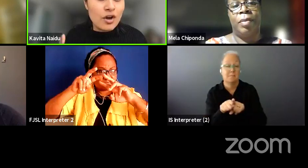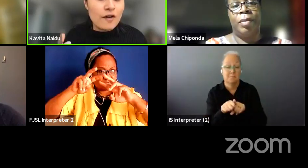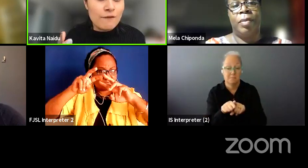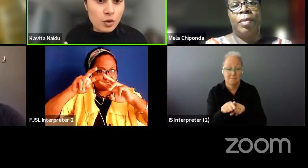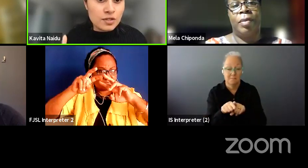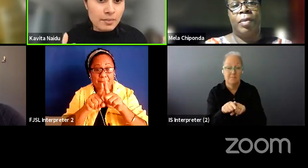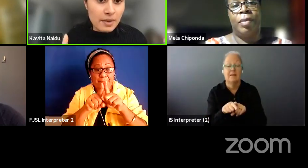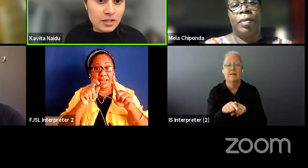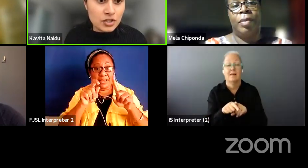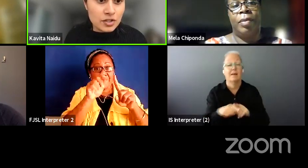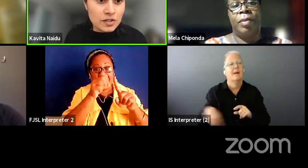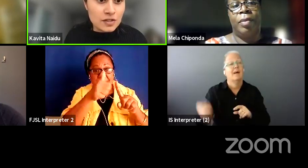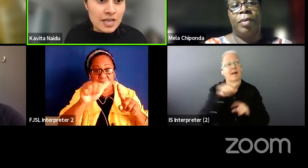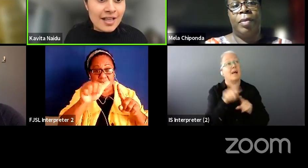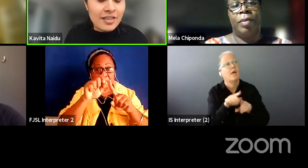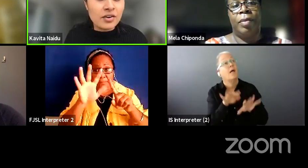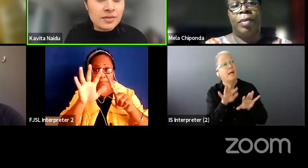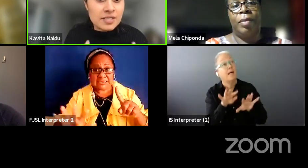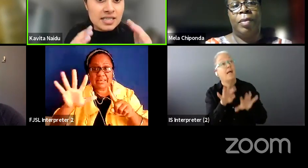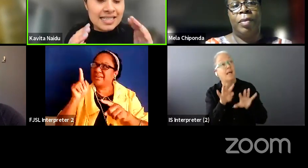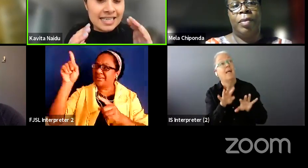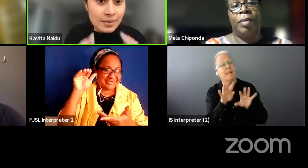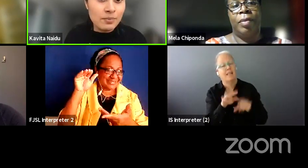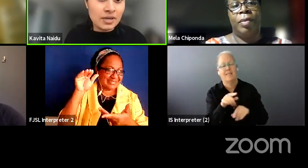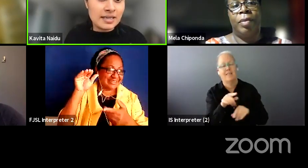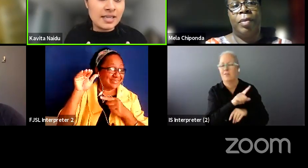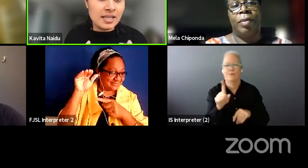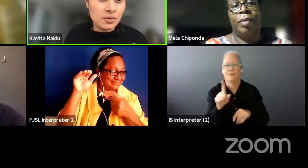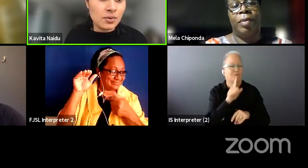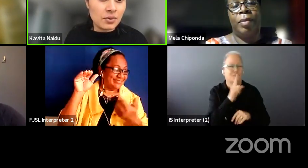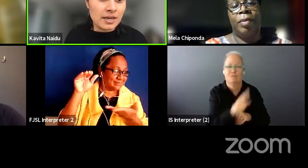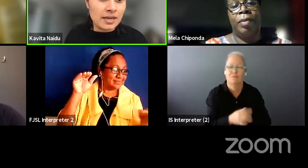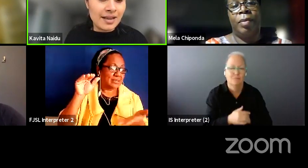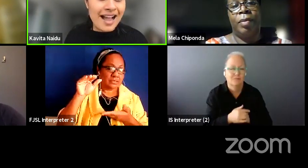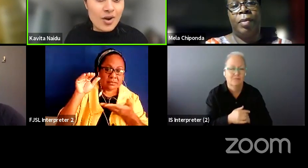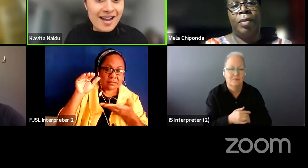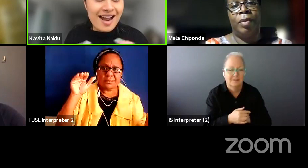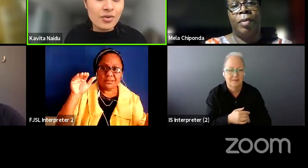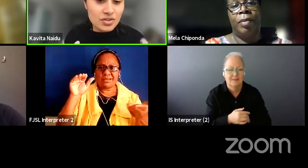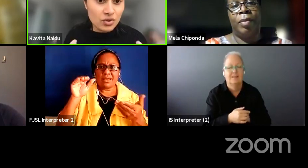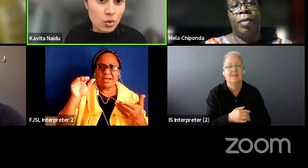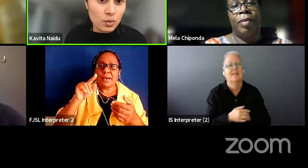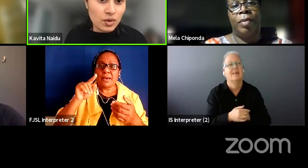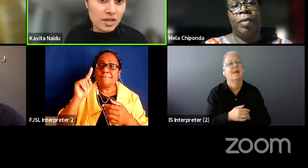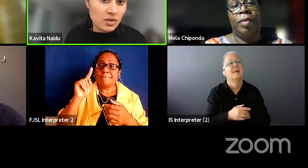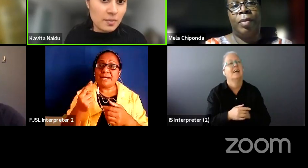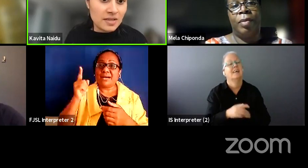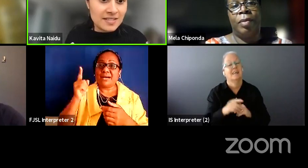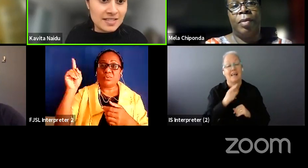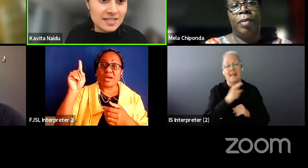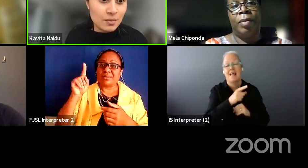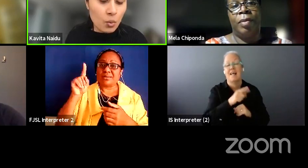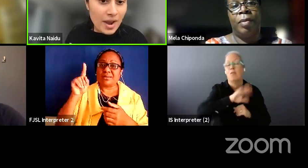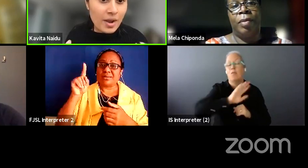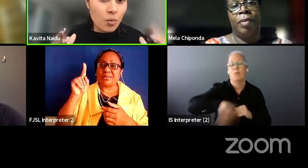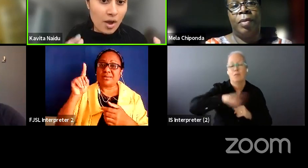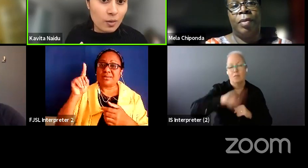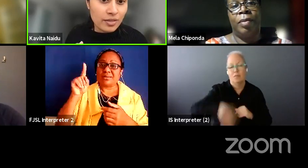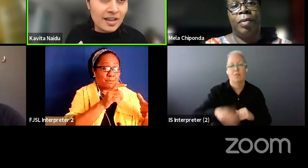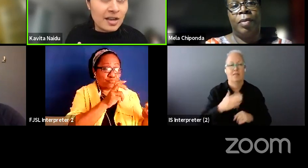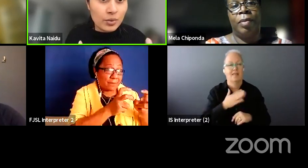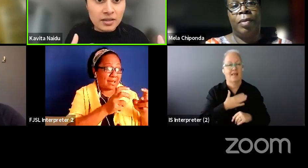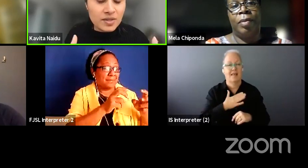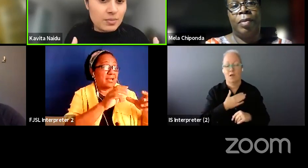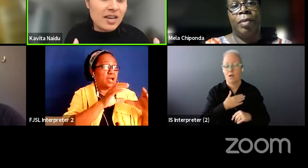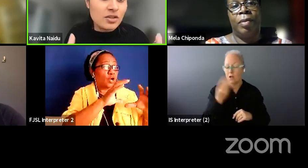sold false packages that is deliberately ignoring our current global economic system, where